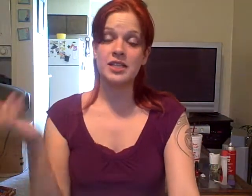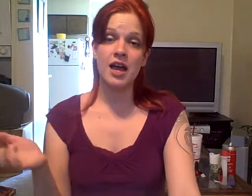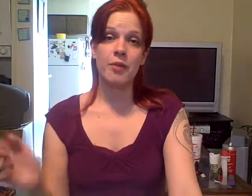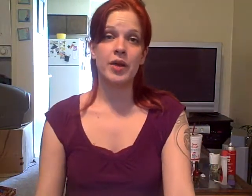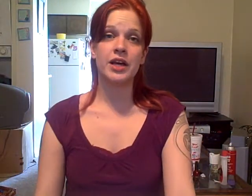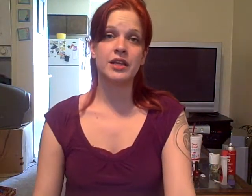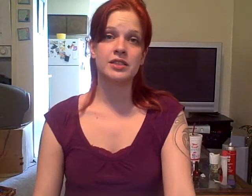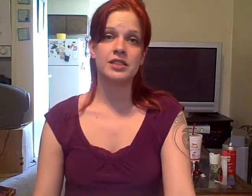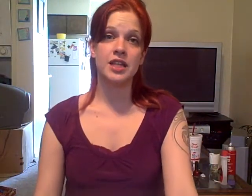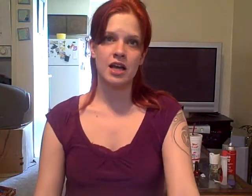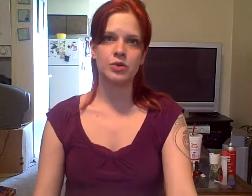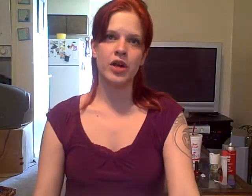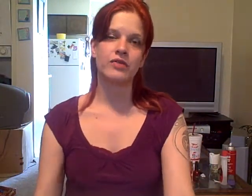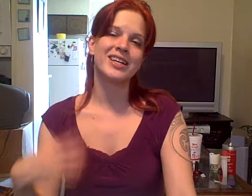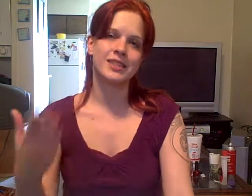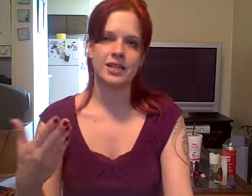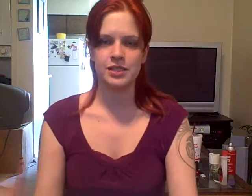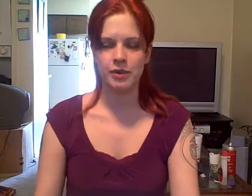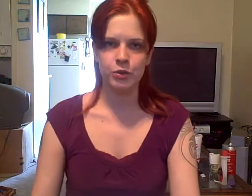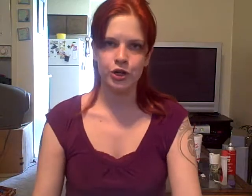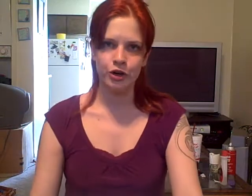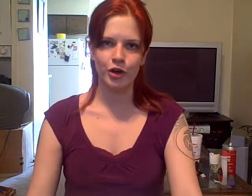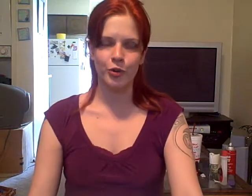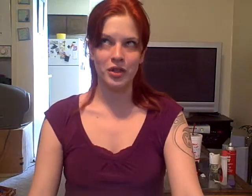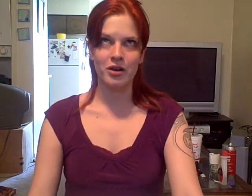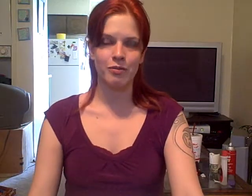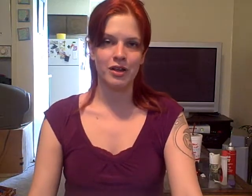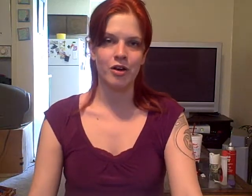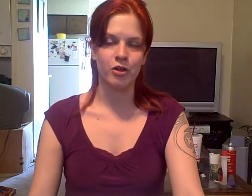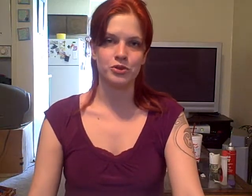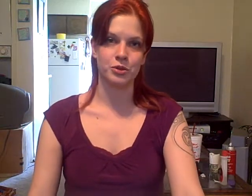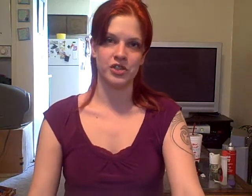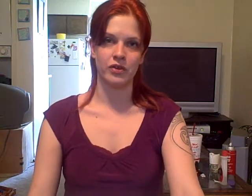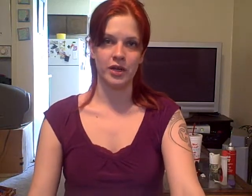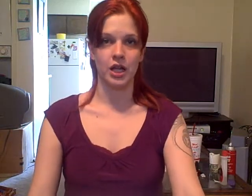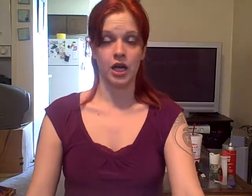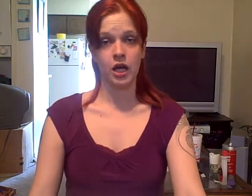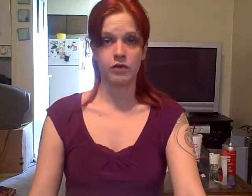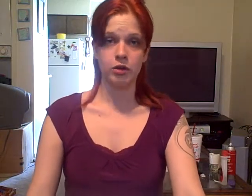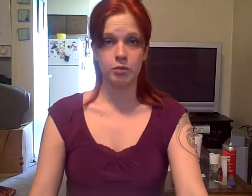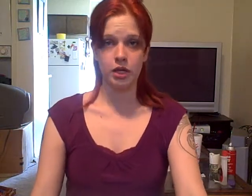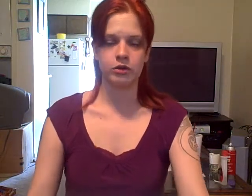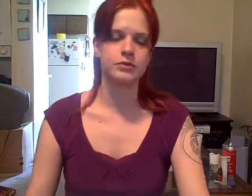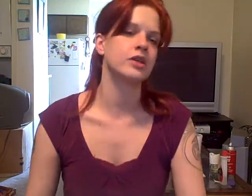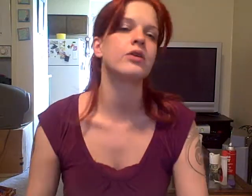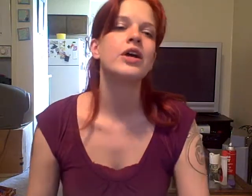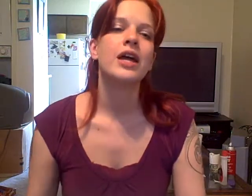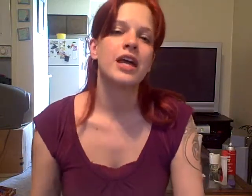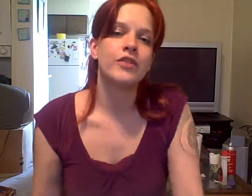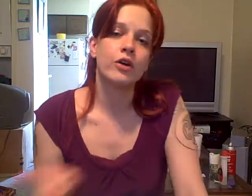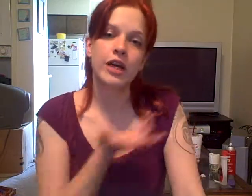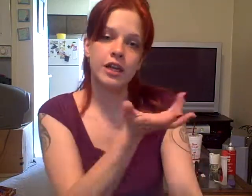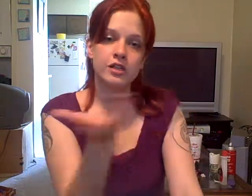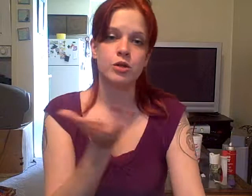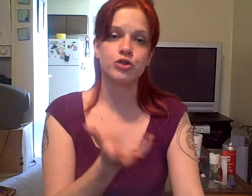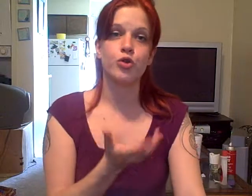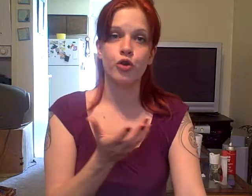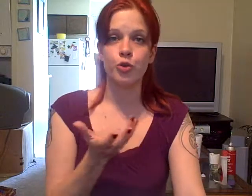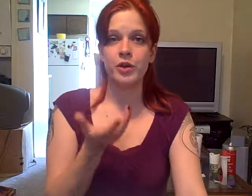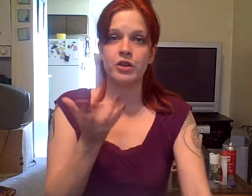anytime because it's a nice way of like saying to somebody where you're going without it being all obtrusive and being like, I have to go to the bathroom. So if you're in a social group and